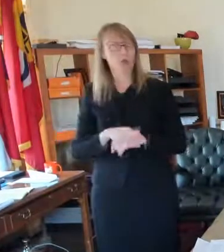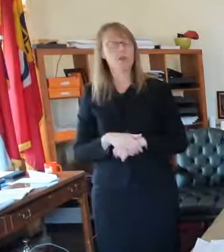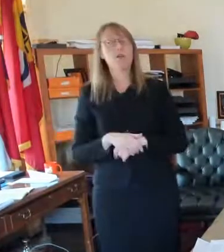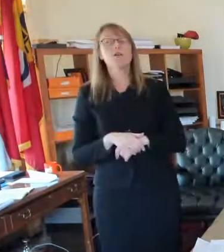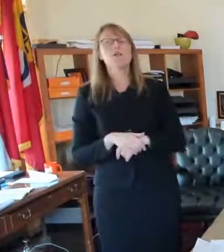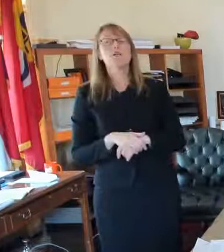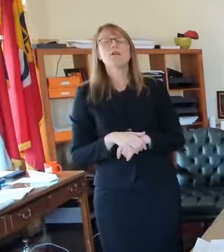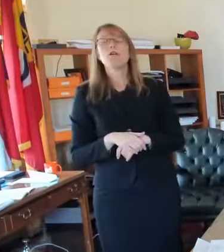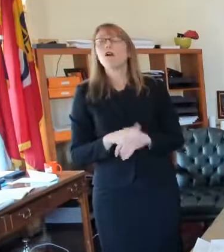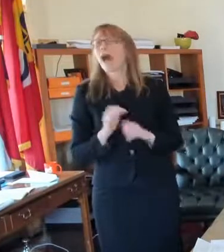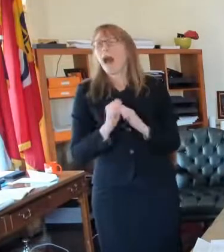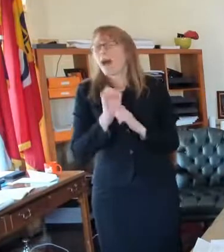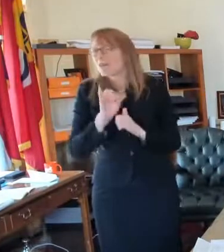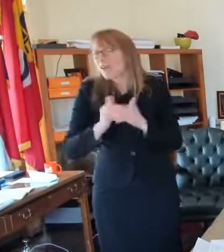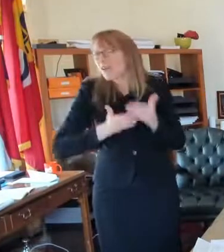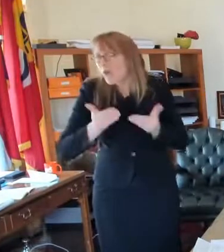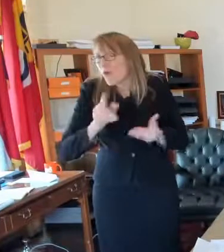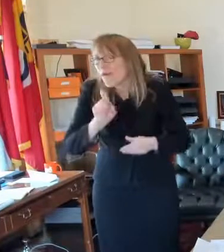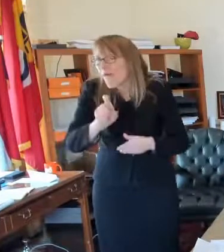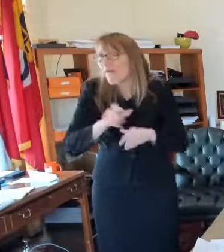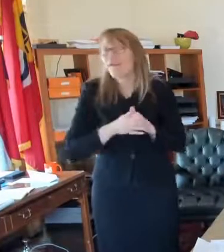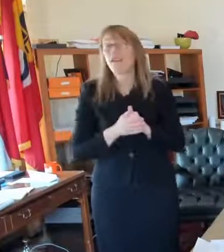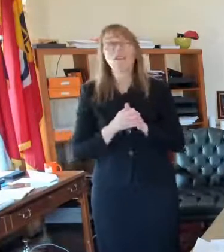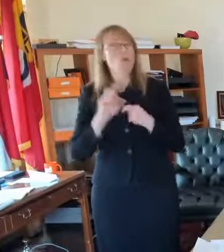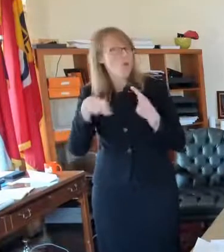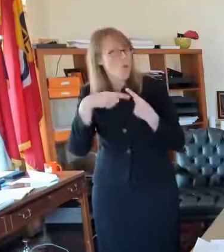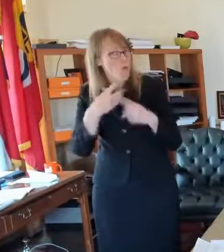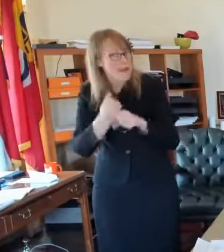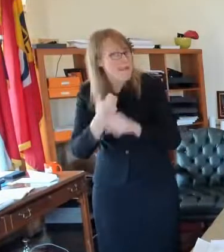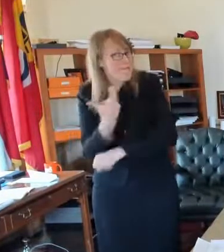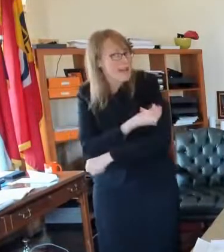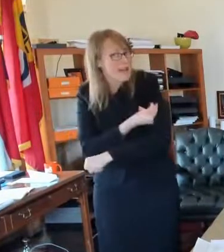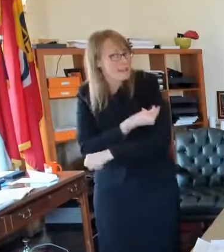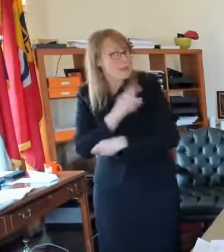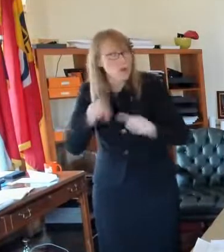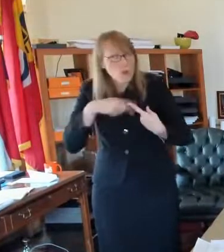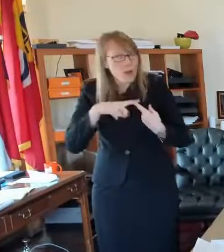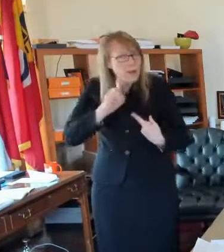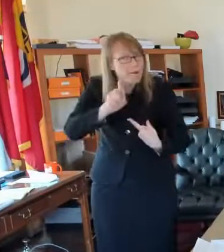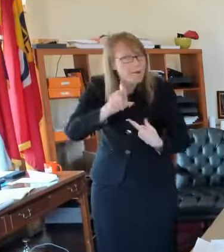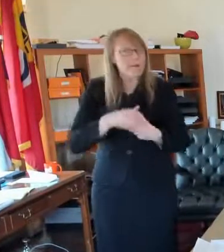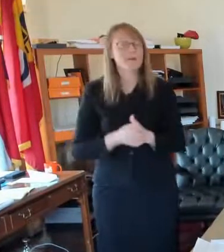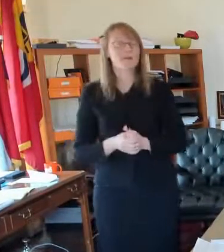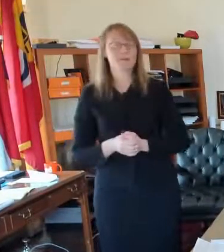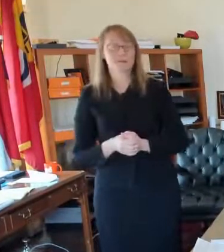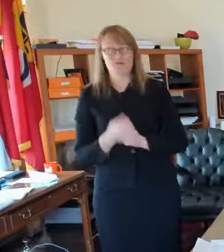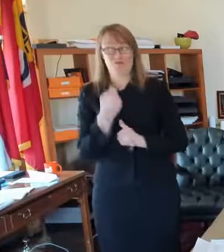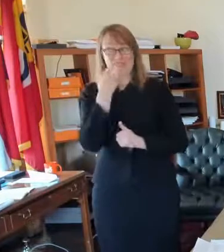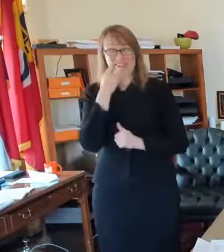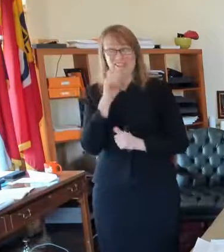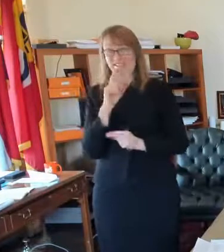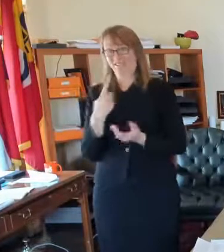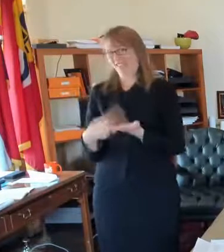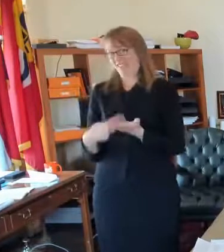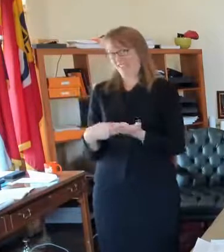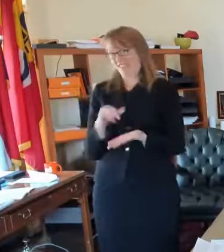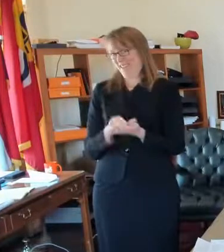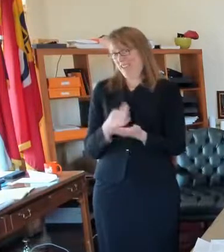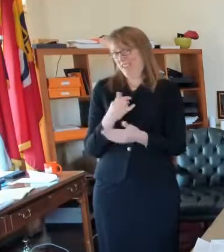they getting their vaccines? So, Bill, we just talked about that a little bit, but there are 36 nursing